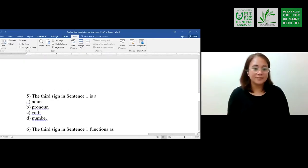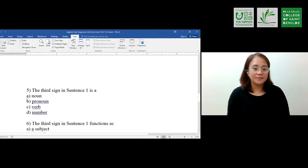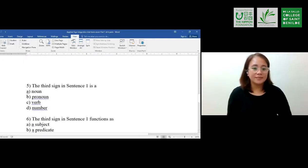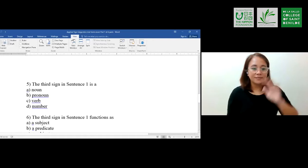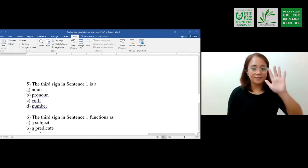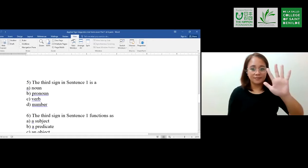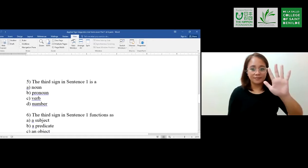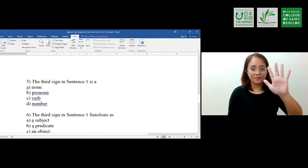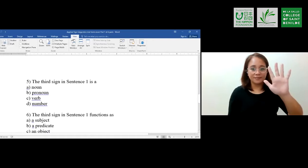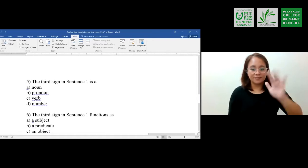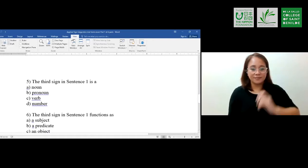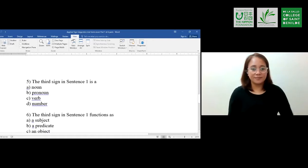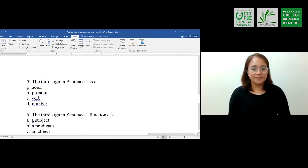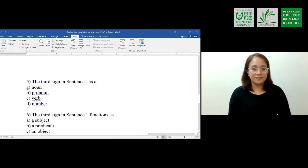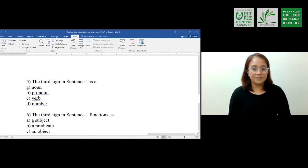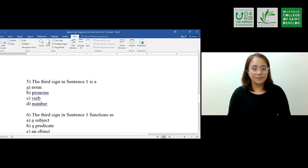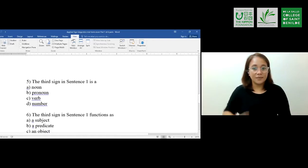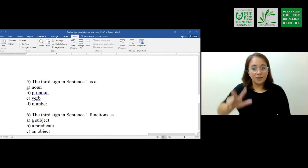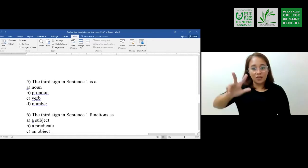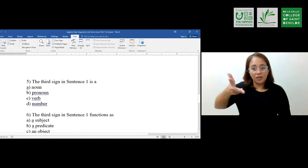Number 5, the third sign.